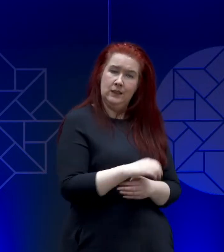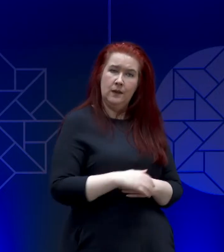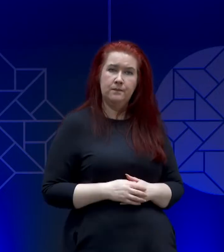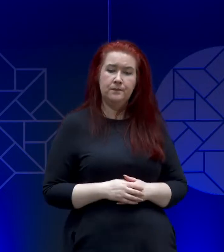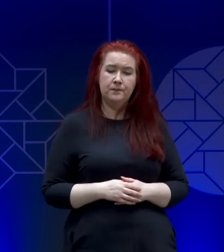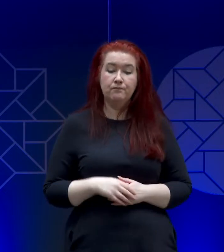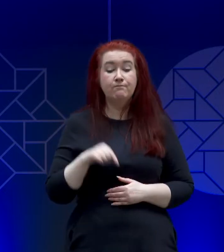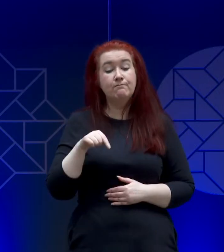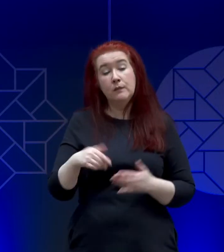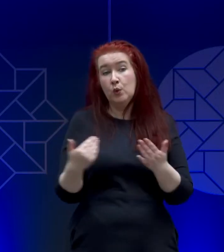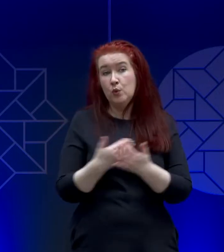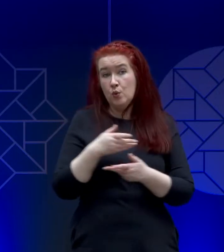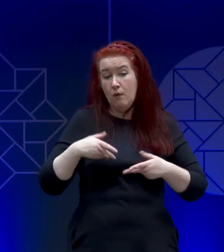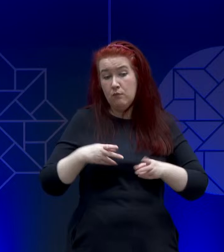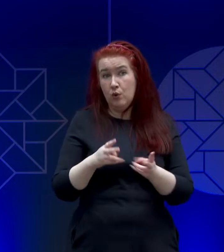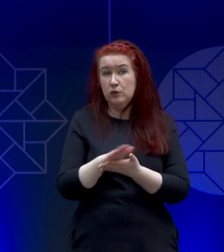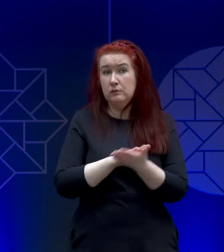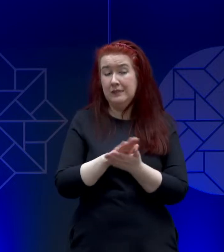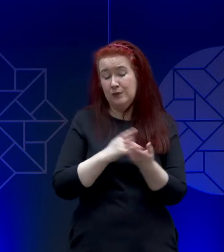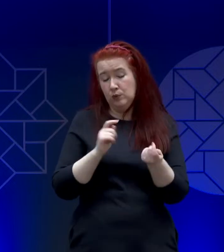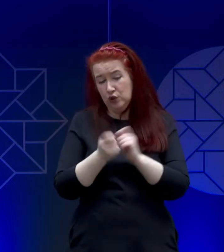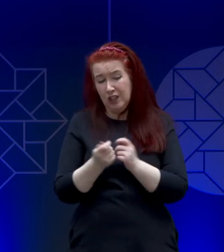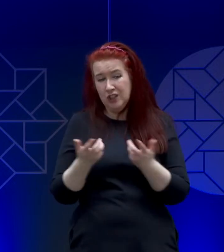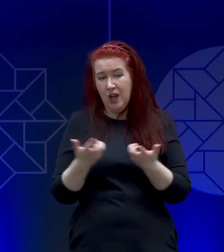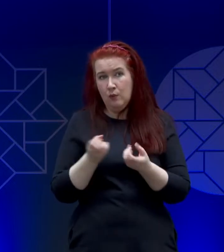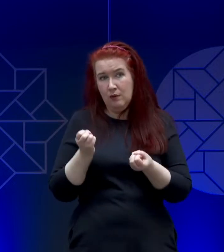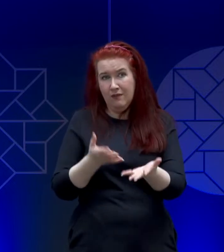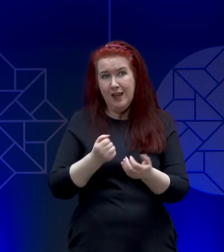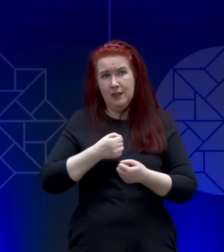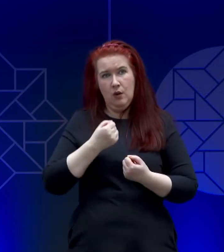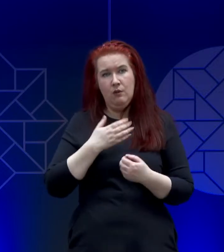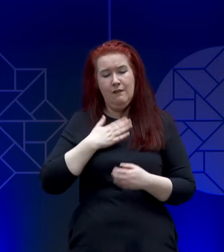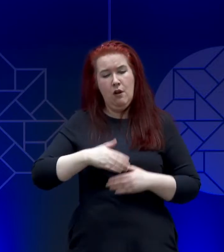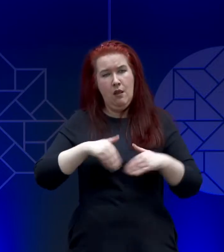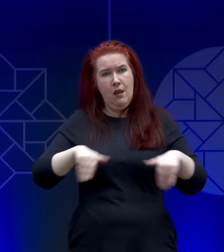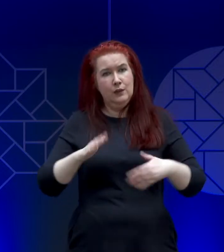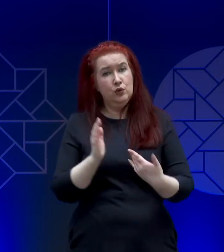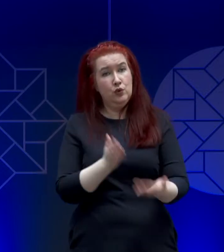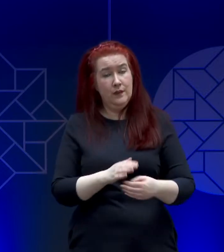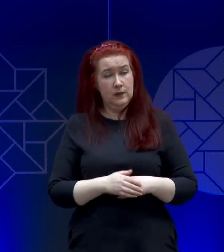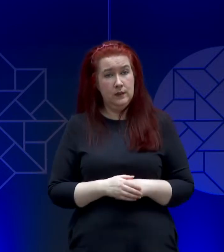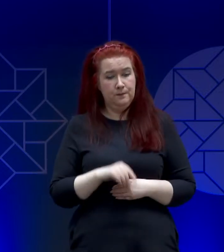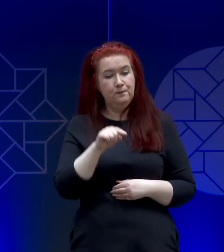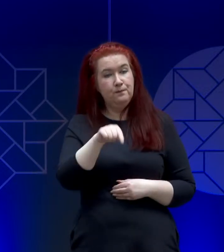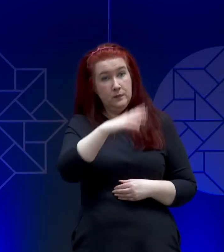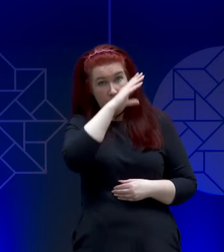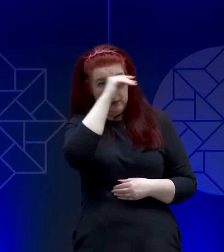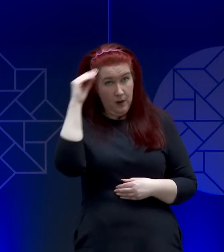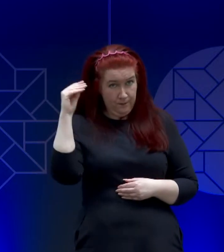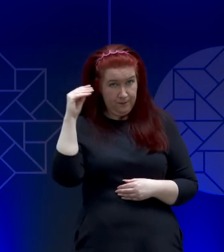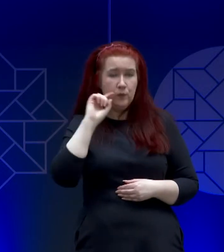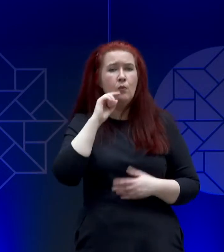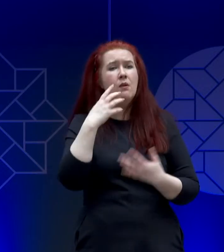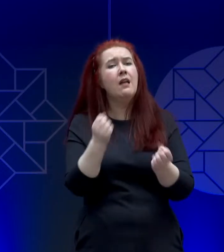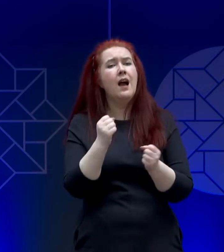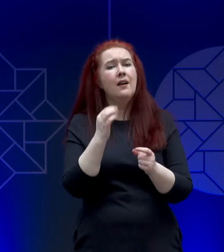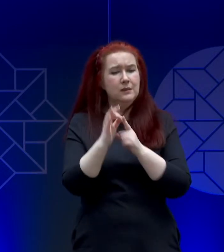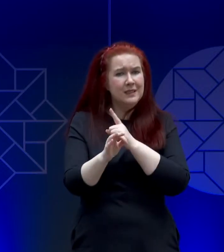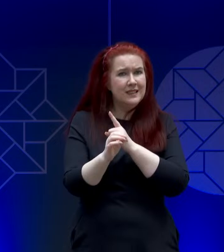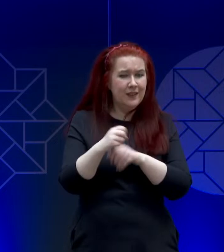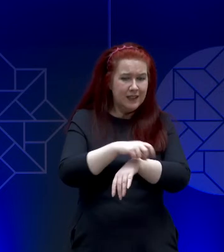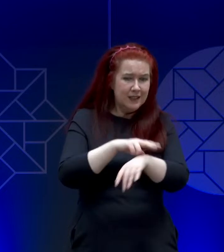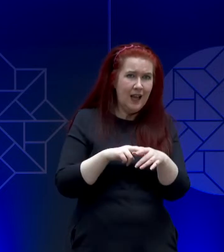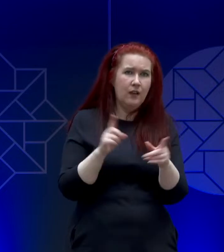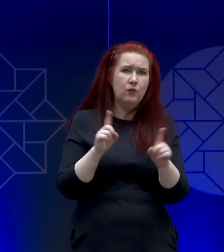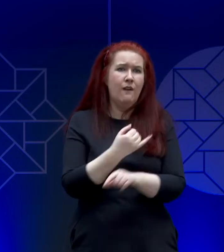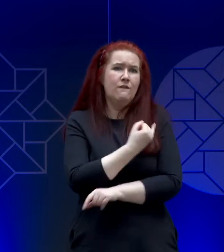This new approach will mean changing the way we deliver acute services. By this summer, we will have specialist staff in